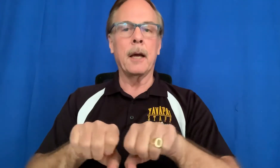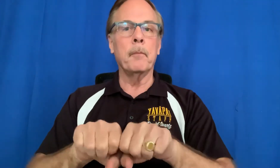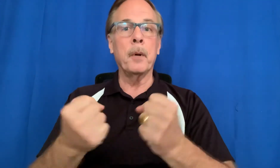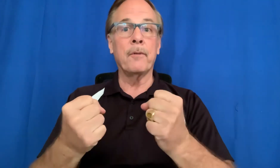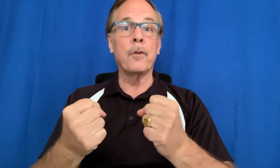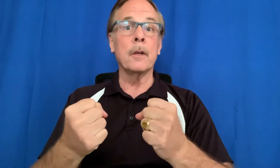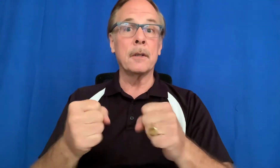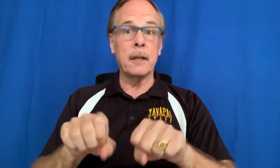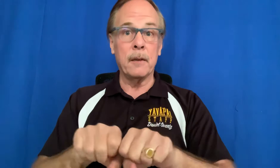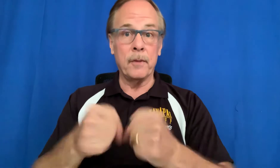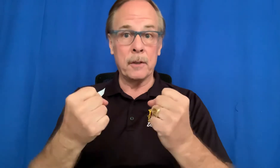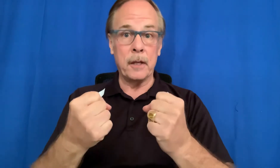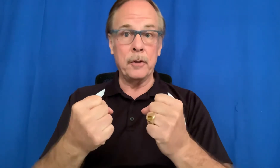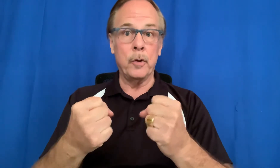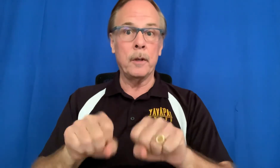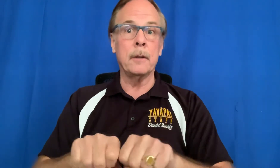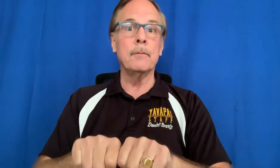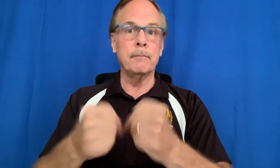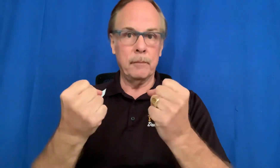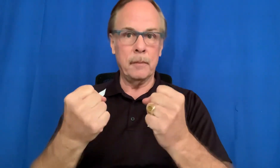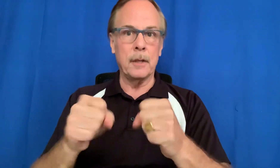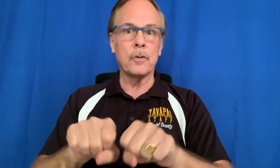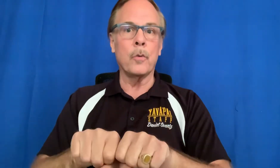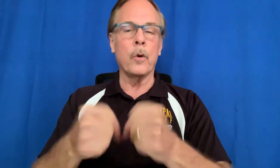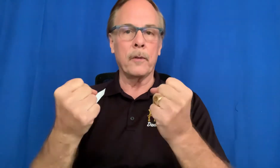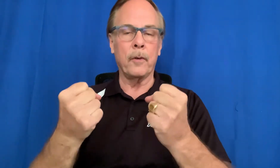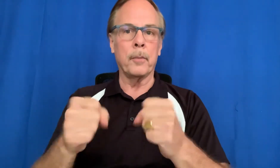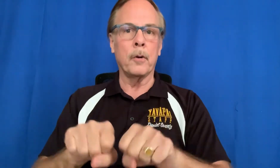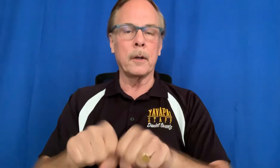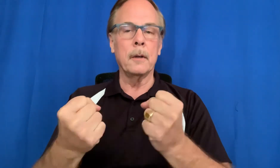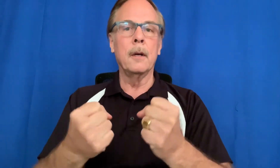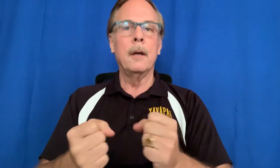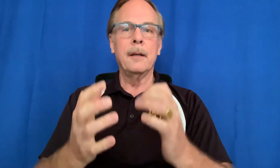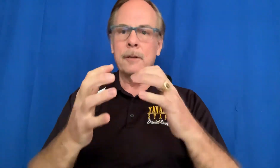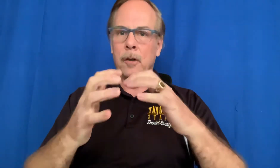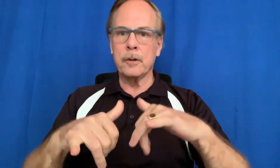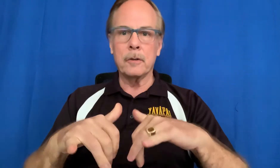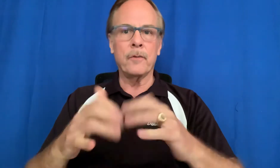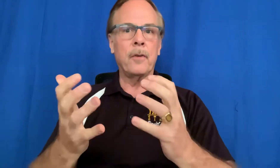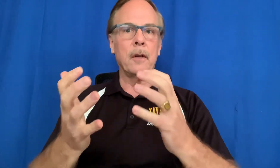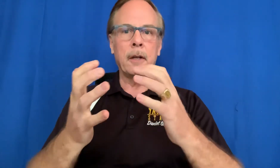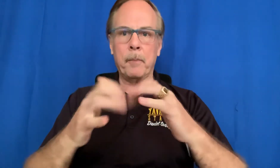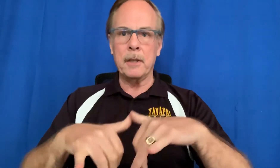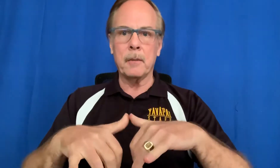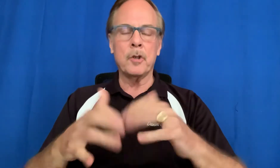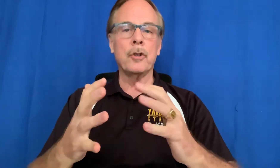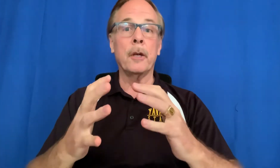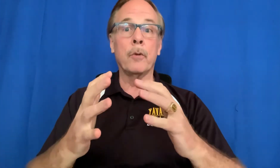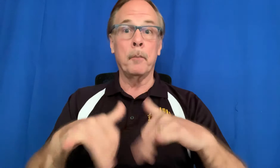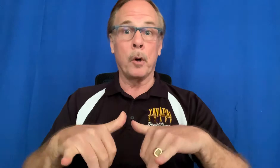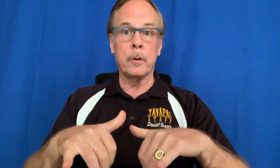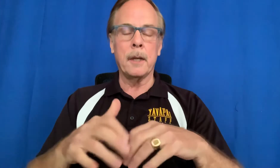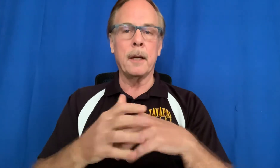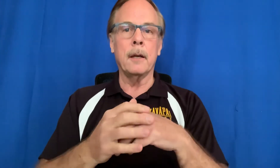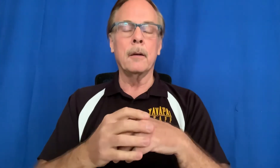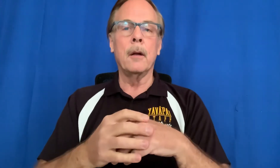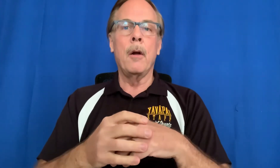But for the sake of this unit, this will work for broken. This also is for like a piece of machinery broke down,